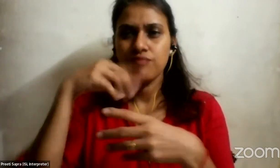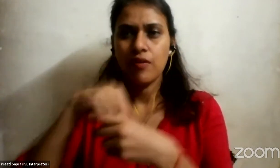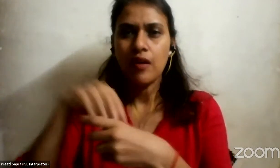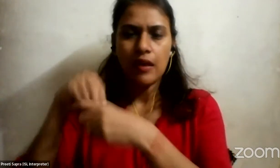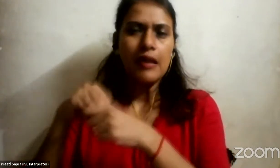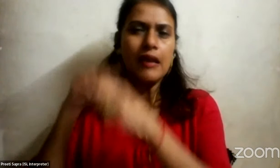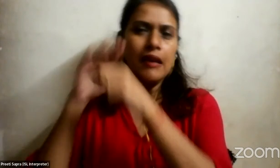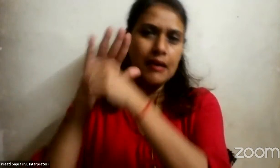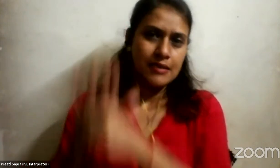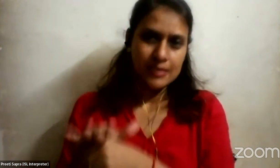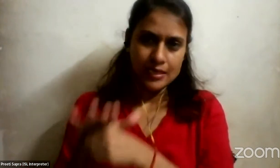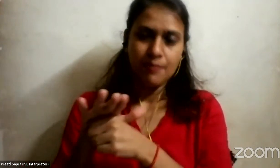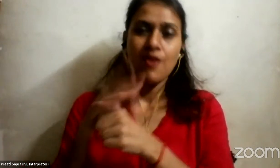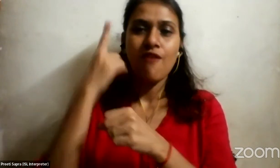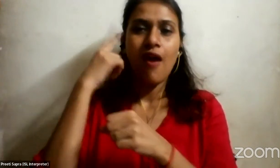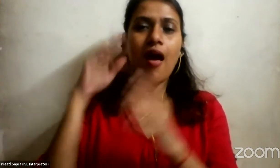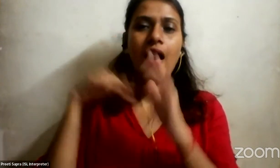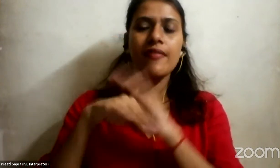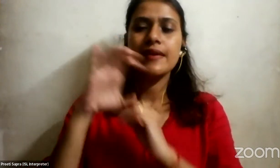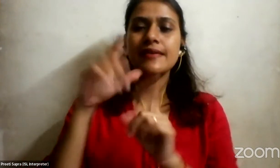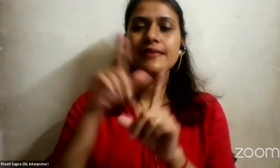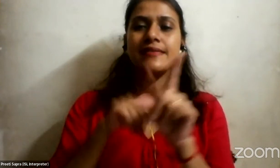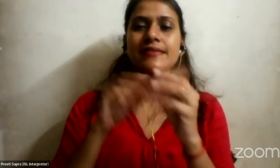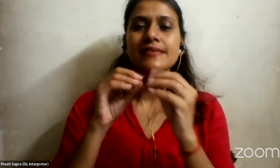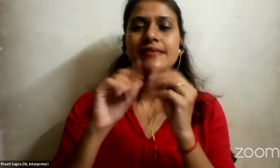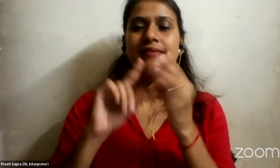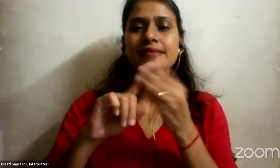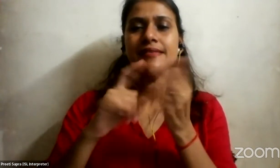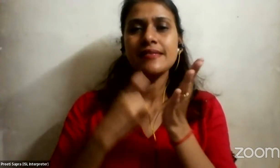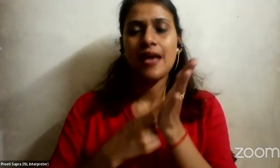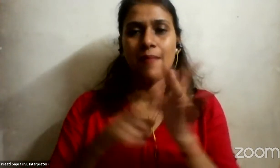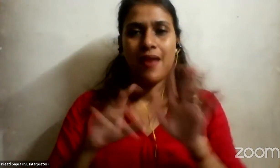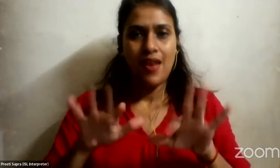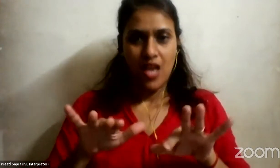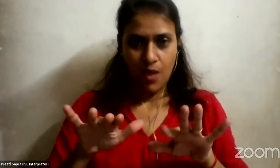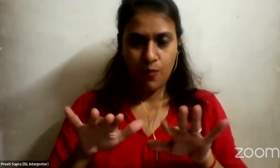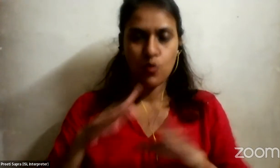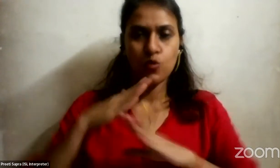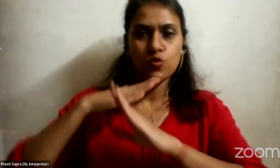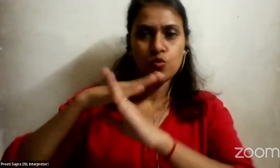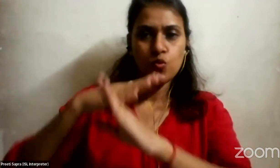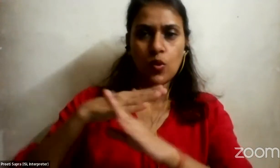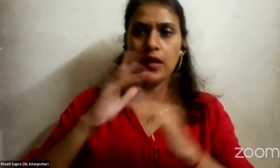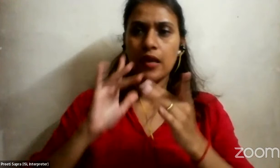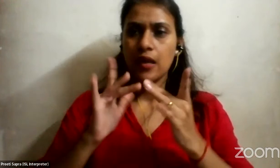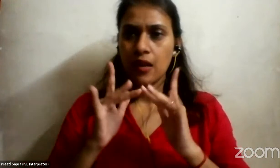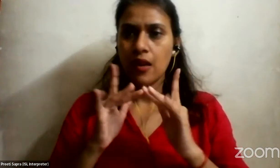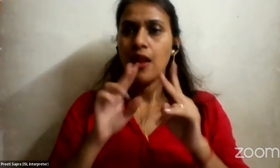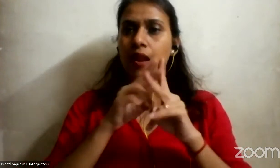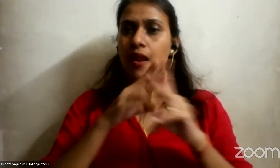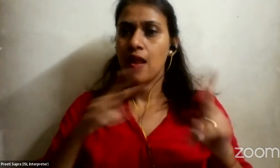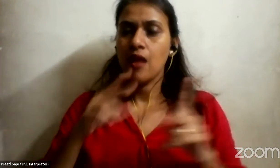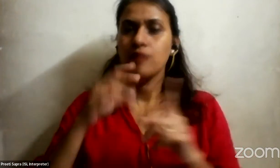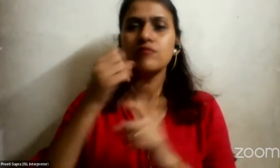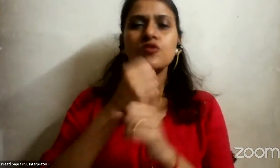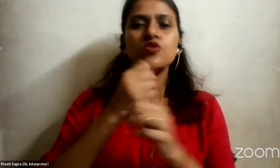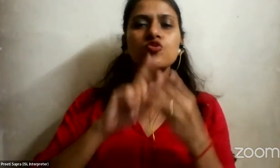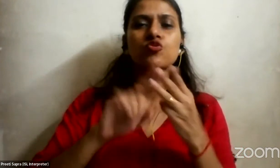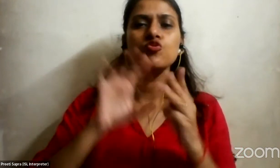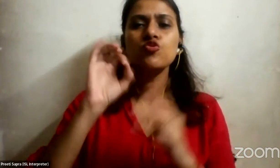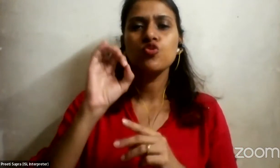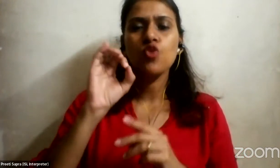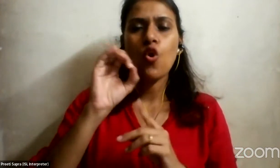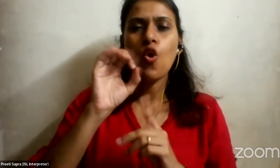discrimination, cybersecurity, or the lack of it, which is also tied to a lot of geopolitical